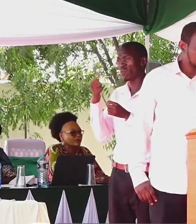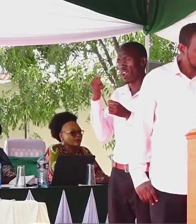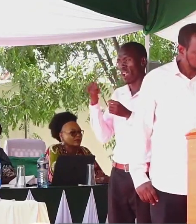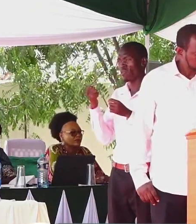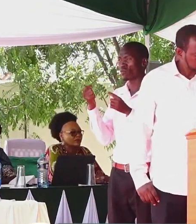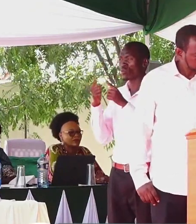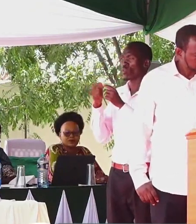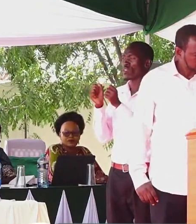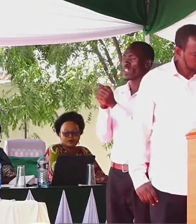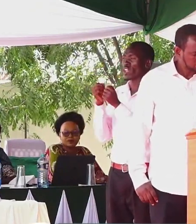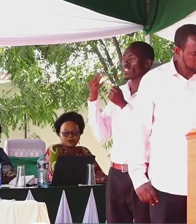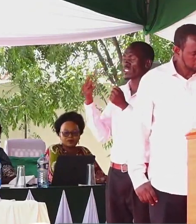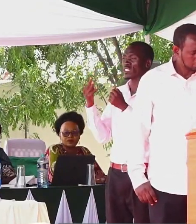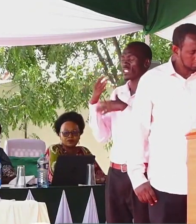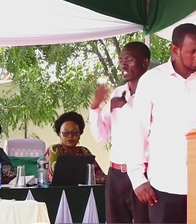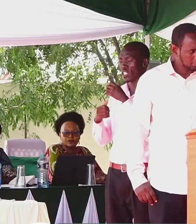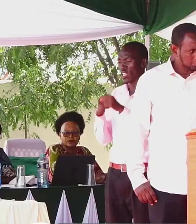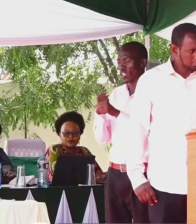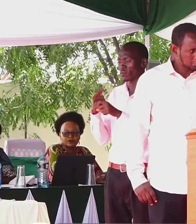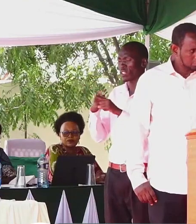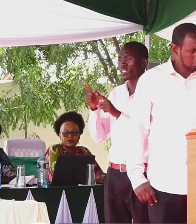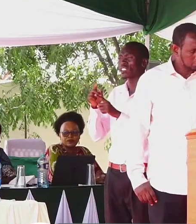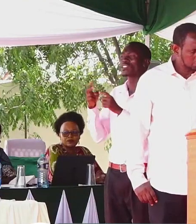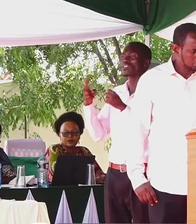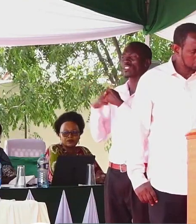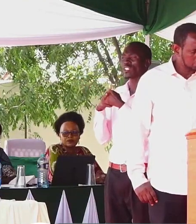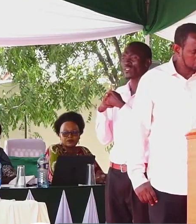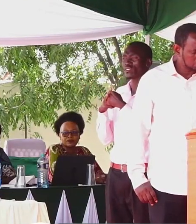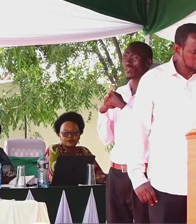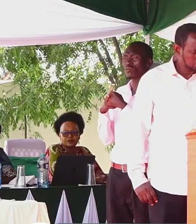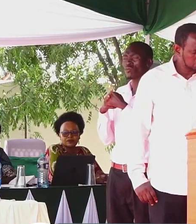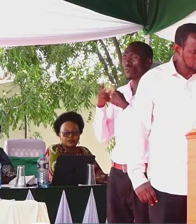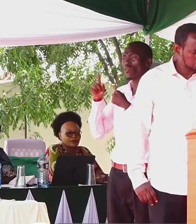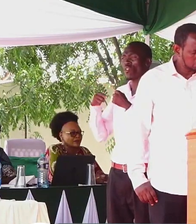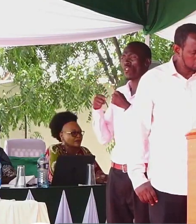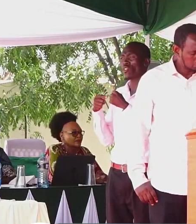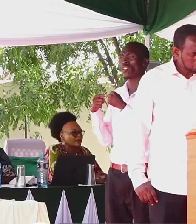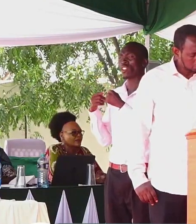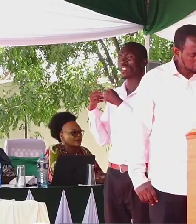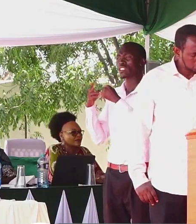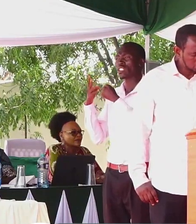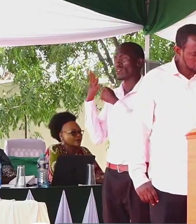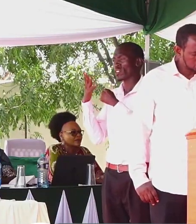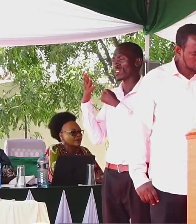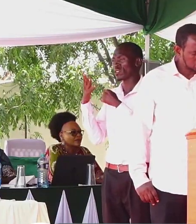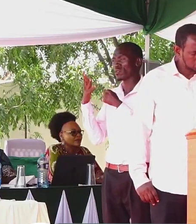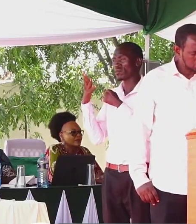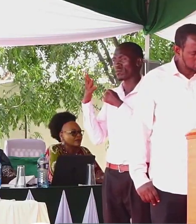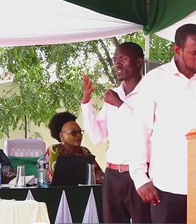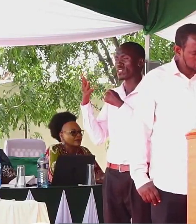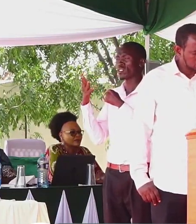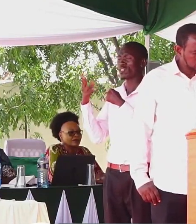have 174 teachers, 99 are male, and 75 are female.